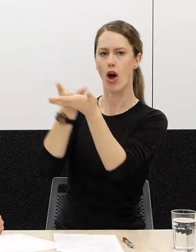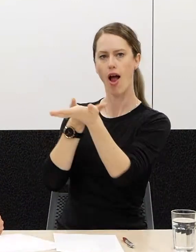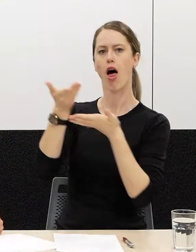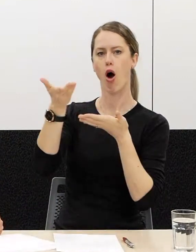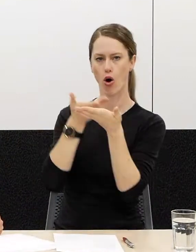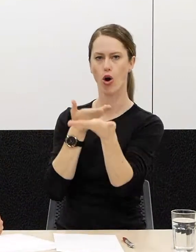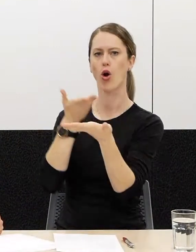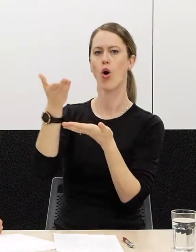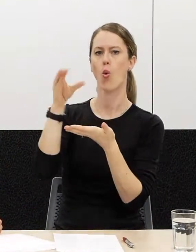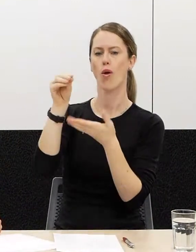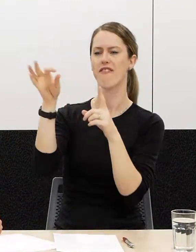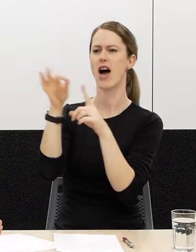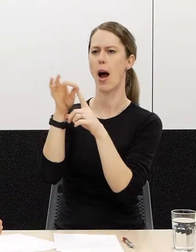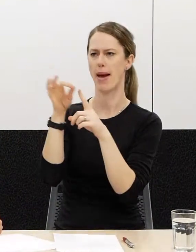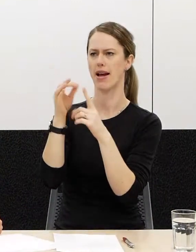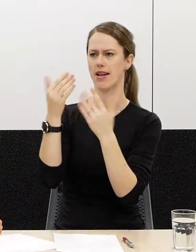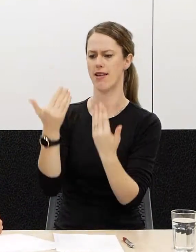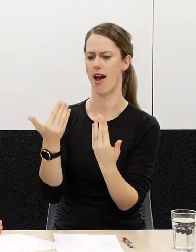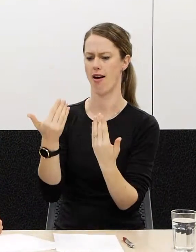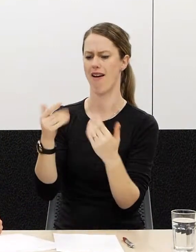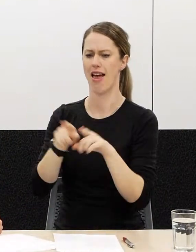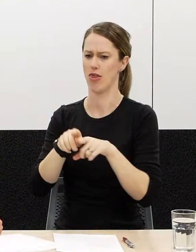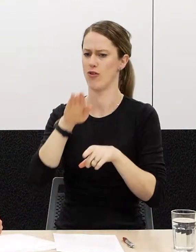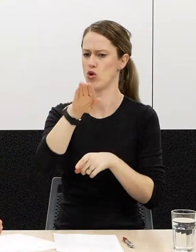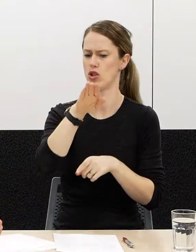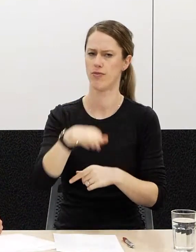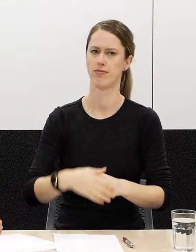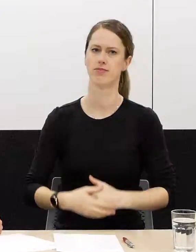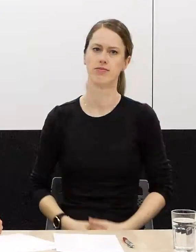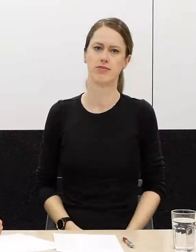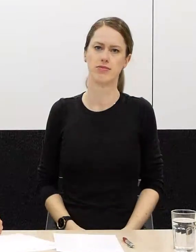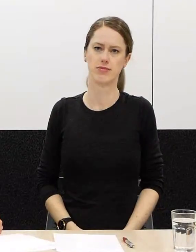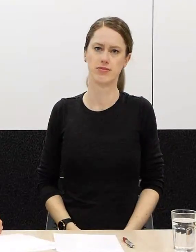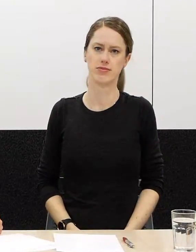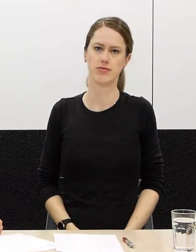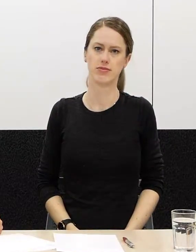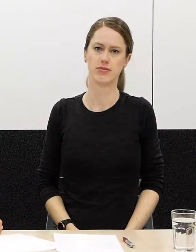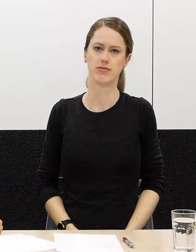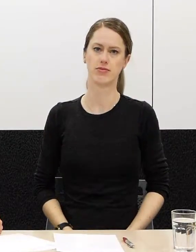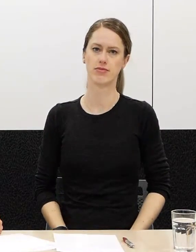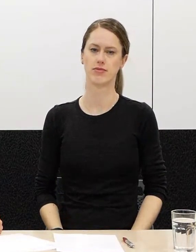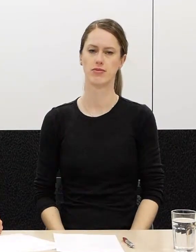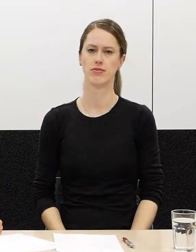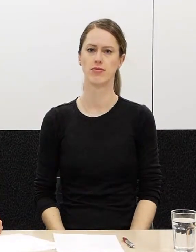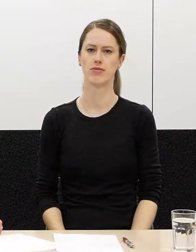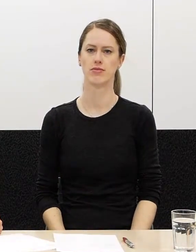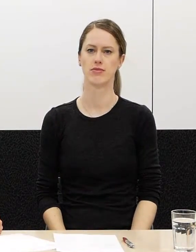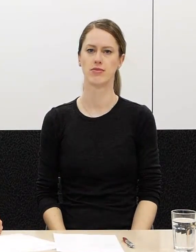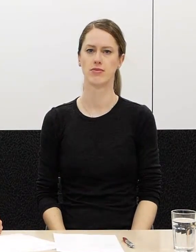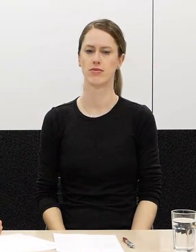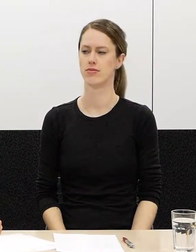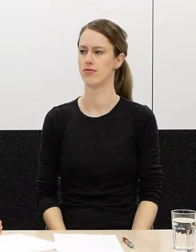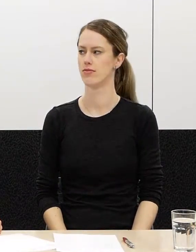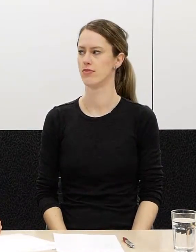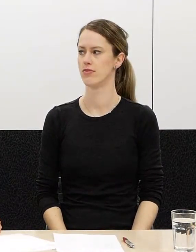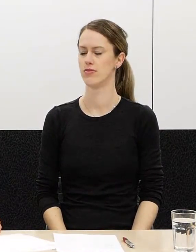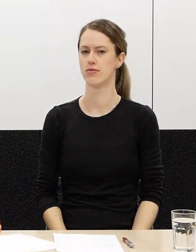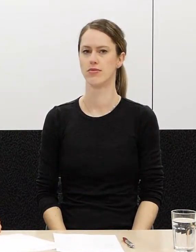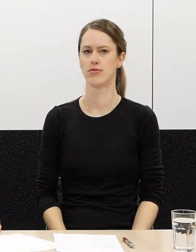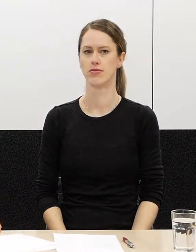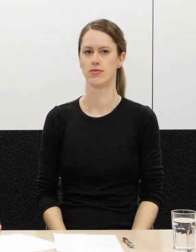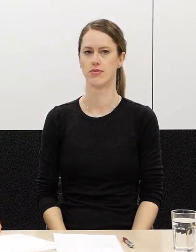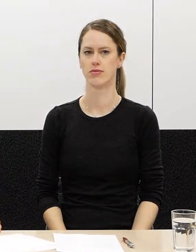be having with Pharmac now and into the future.